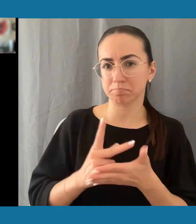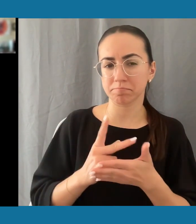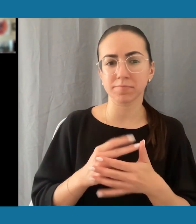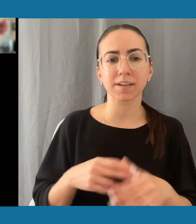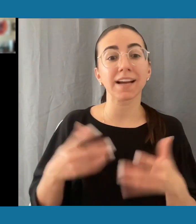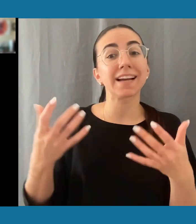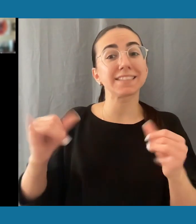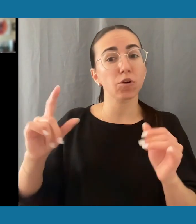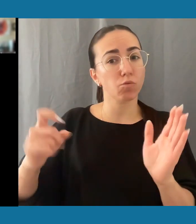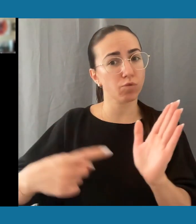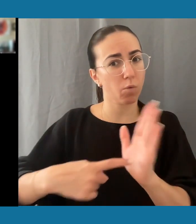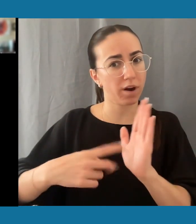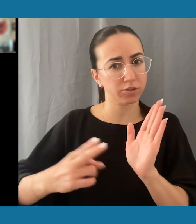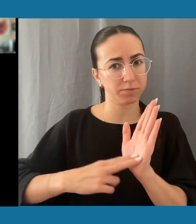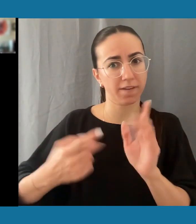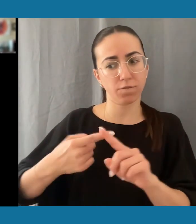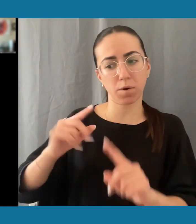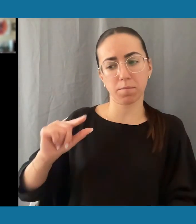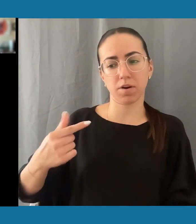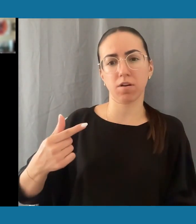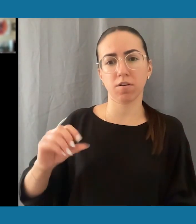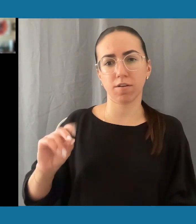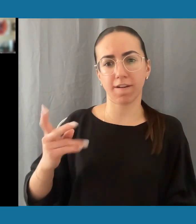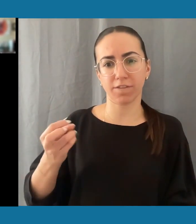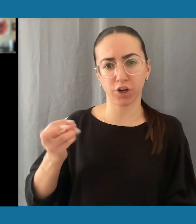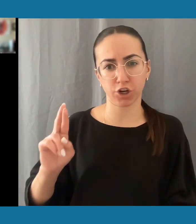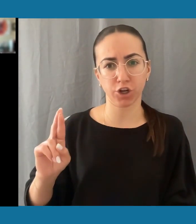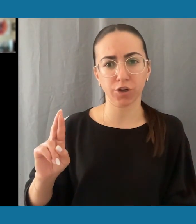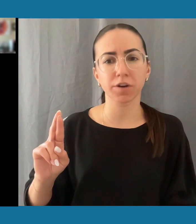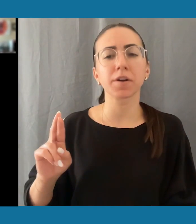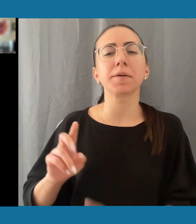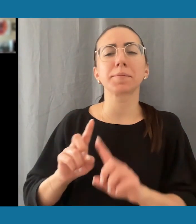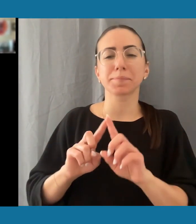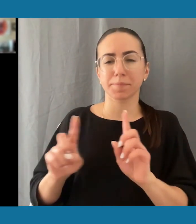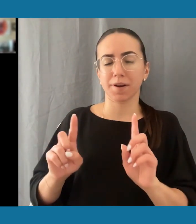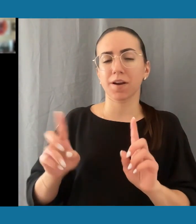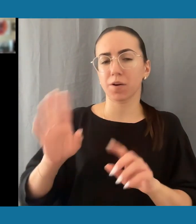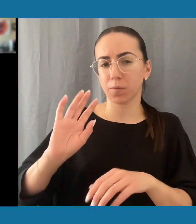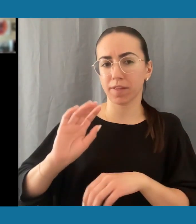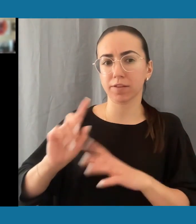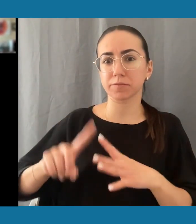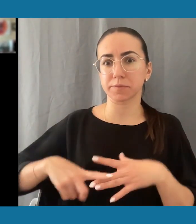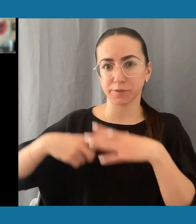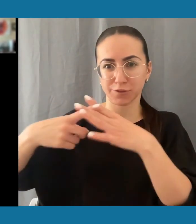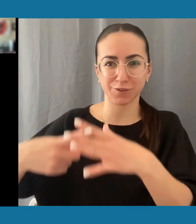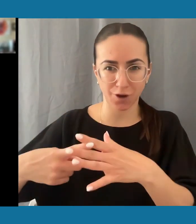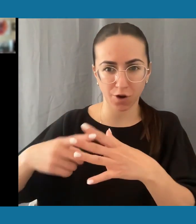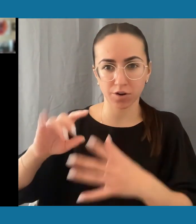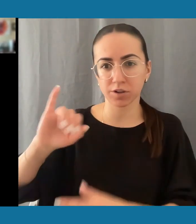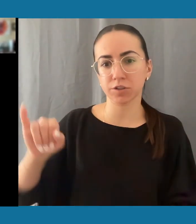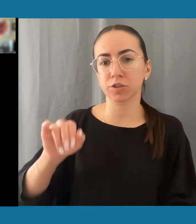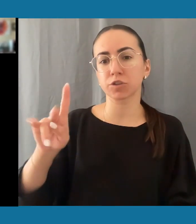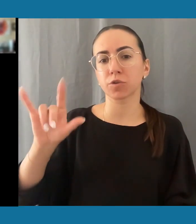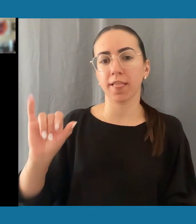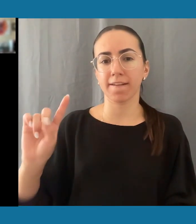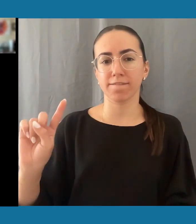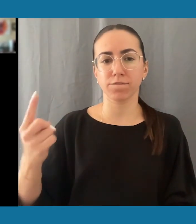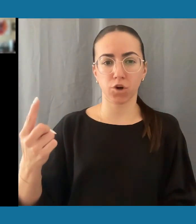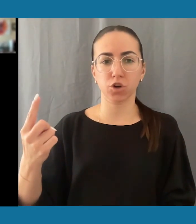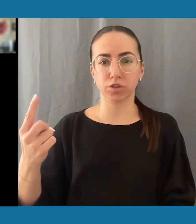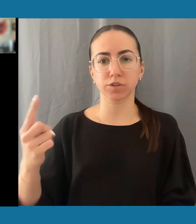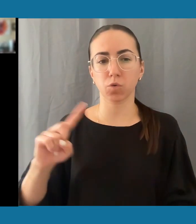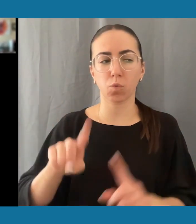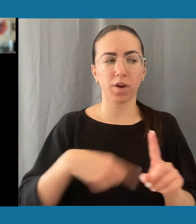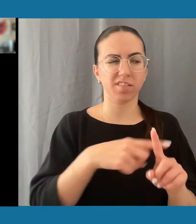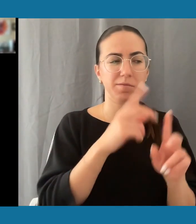but it is set to go into effect July 1st, assuming the governor signs it. Or even if he doesn't sign it,